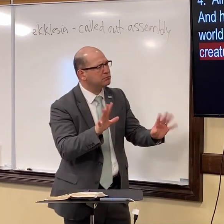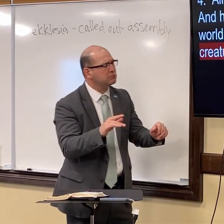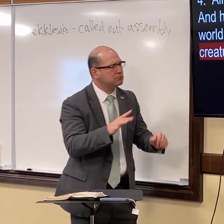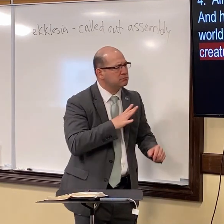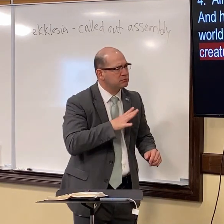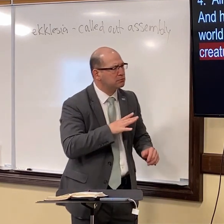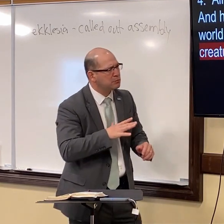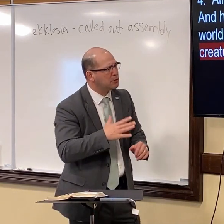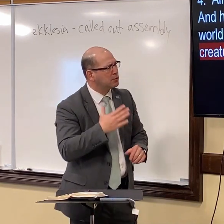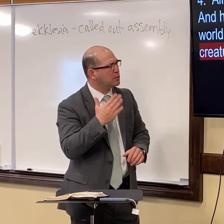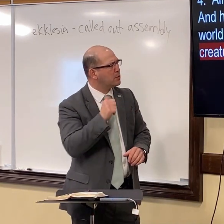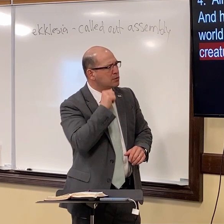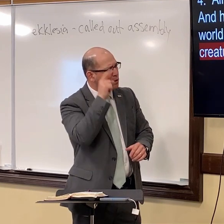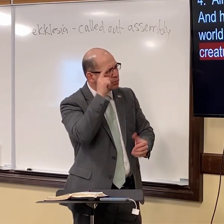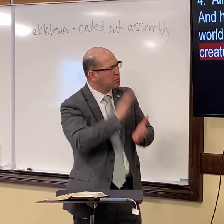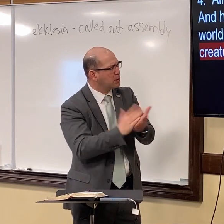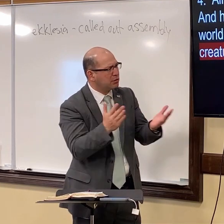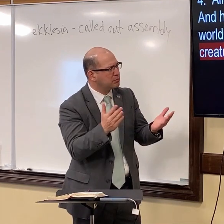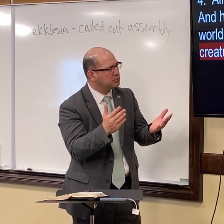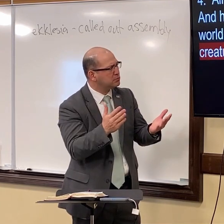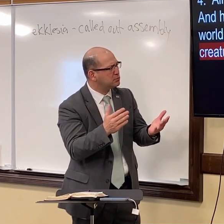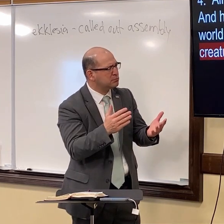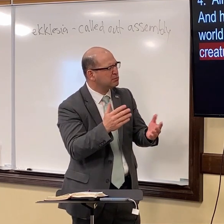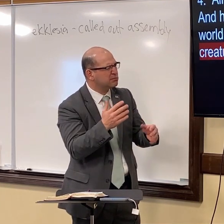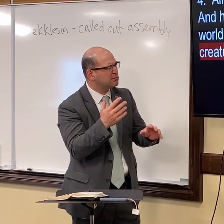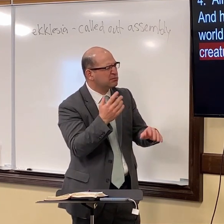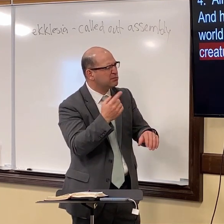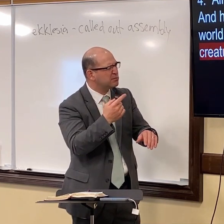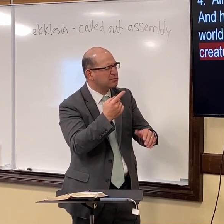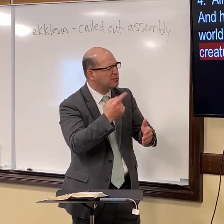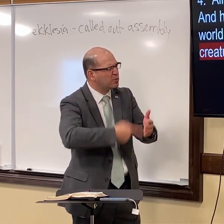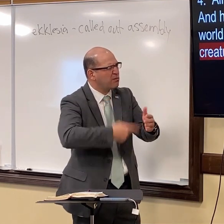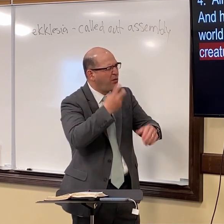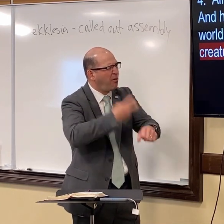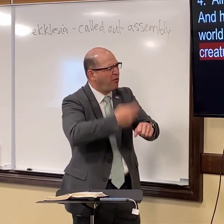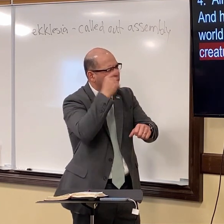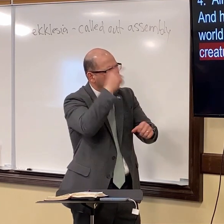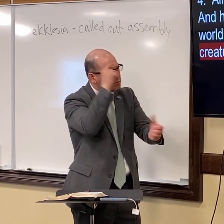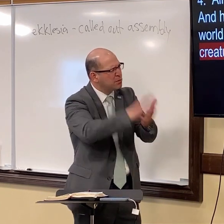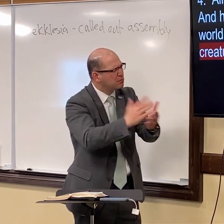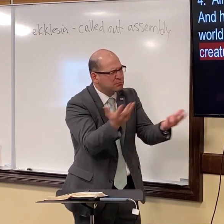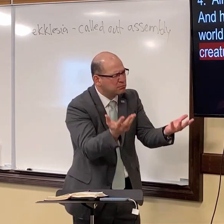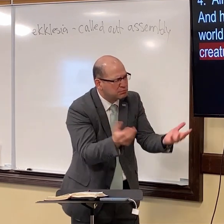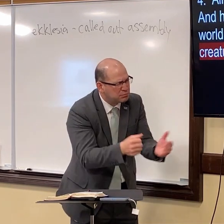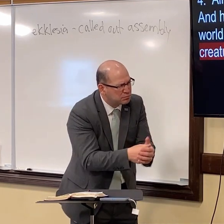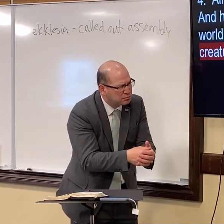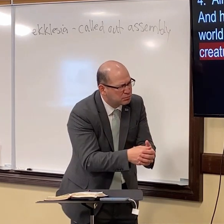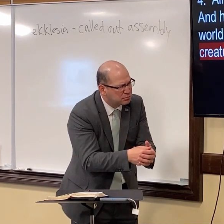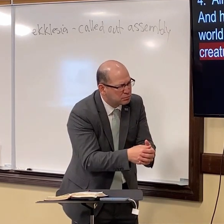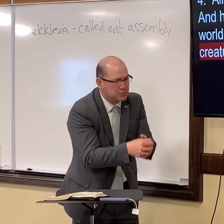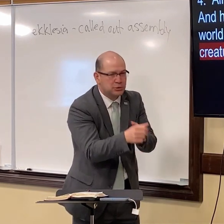And they say, well, I kind of sort of understand. Okay, so what part of it is, are you having trouble? What part of it are you having trouble